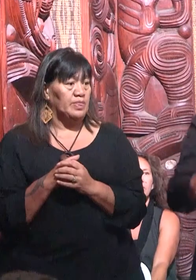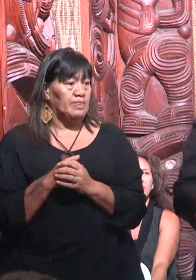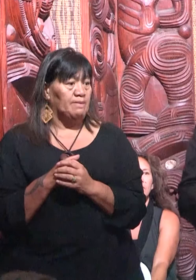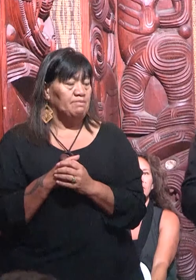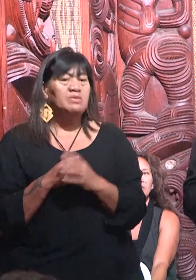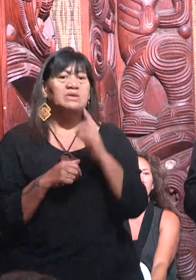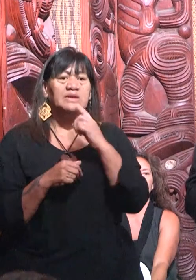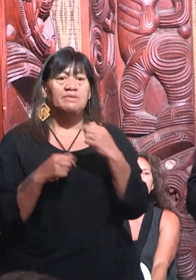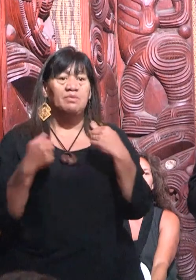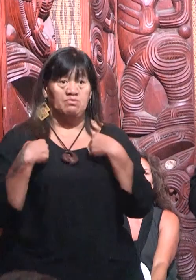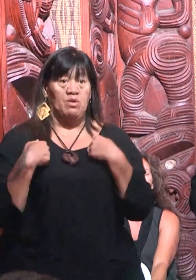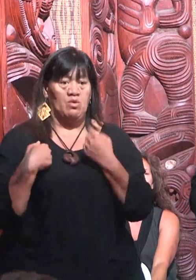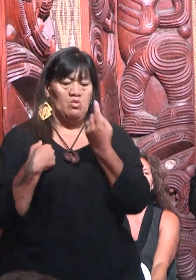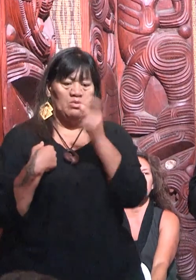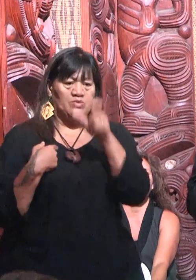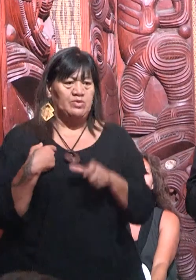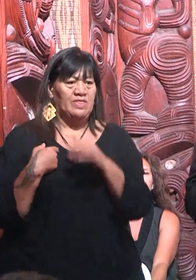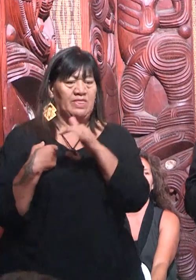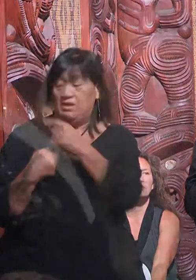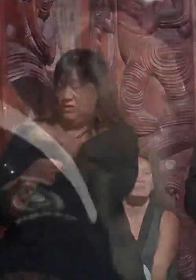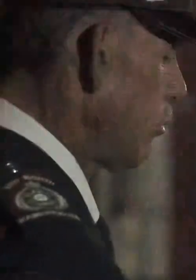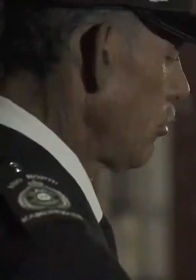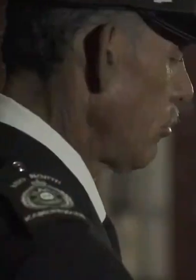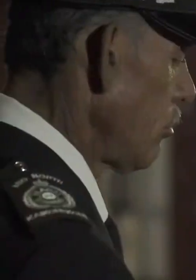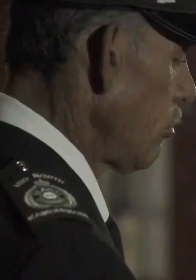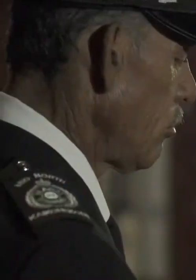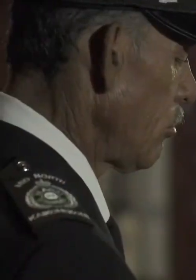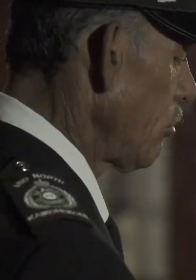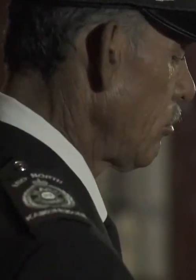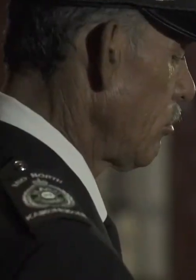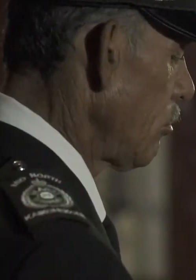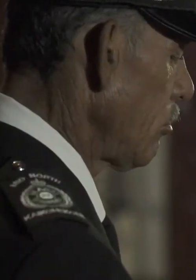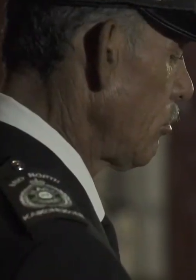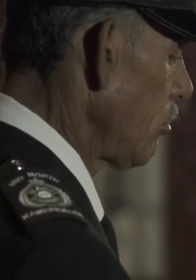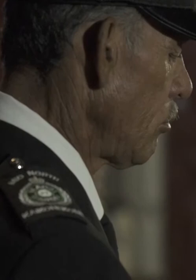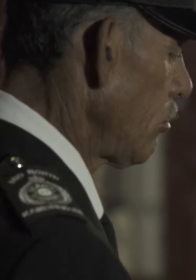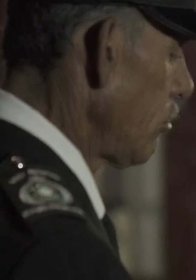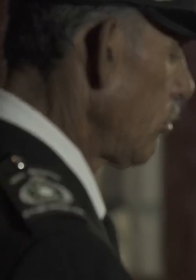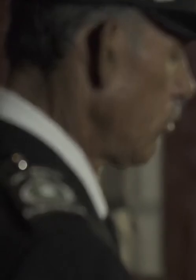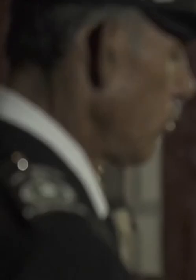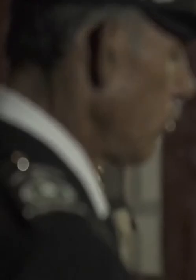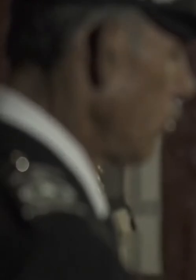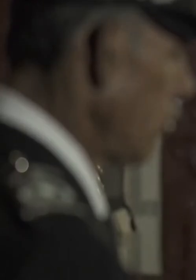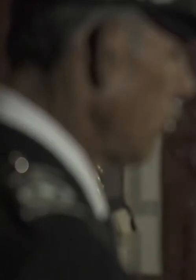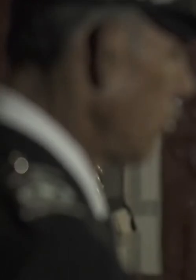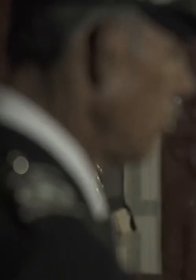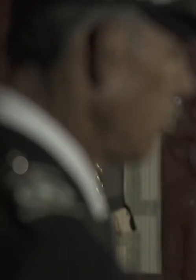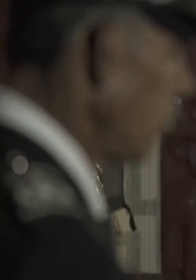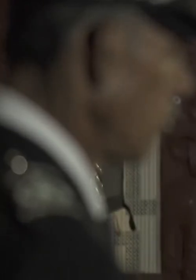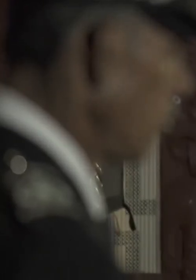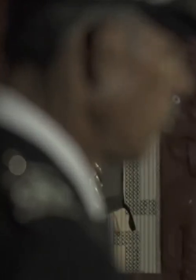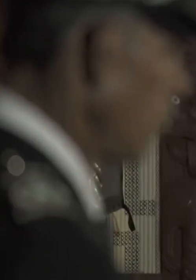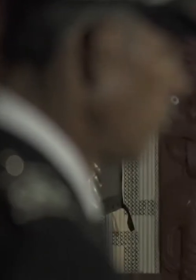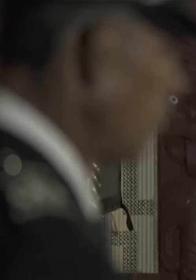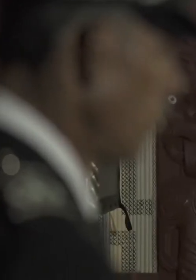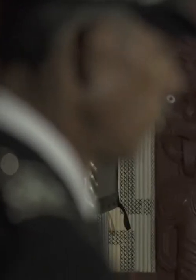ano tētai I reira. Ko te whare whakairo nei, hei tohu ki ngā whakatupuranga no te taitokerau